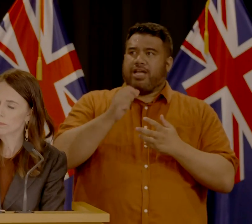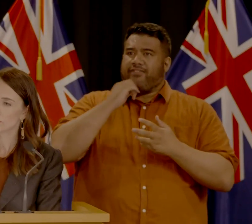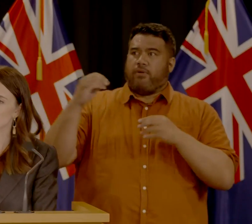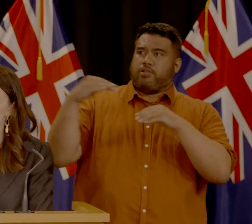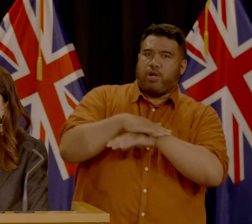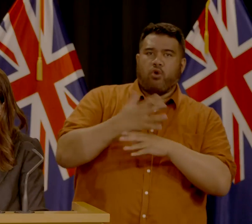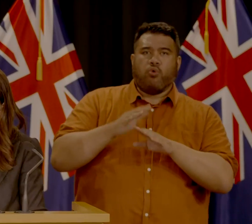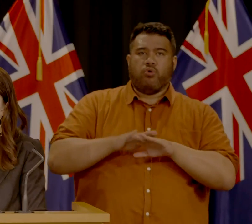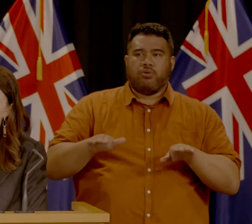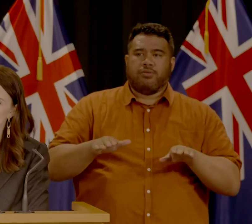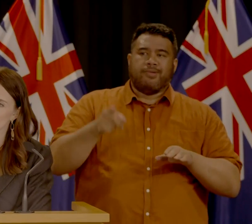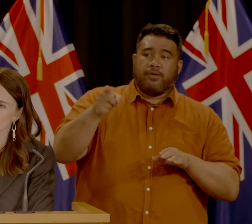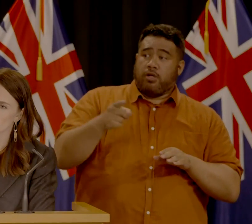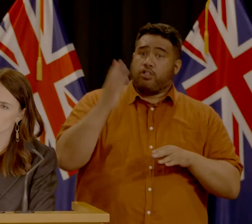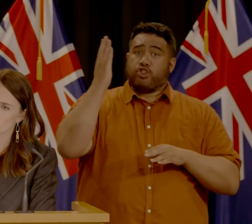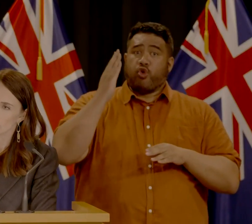well.